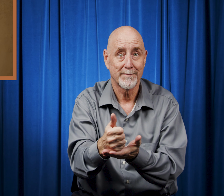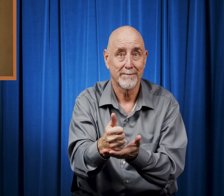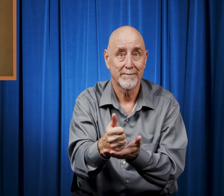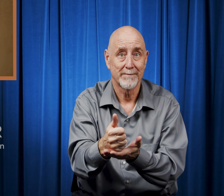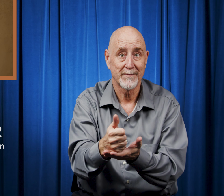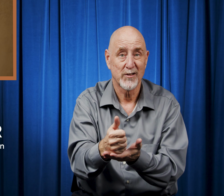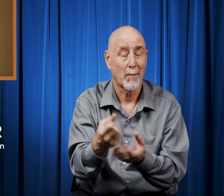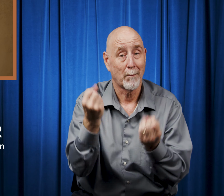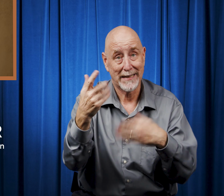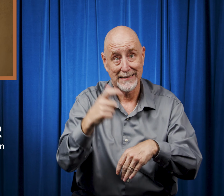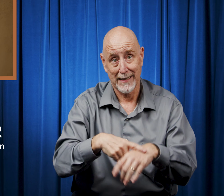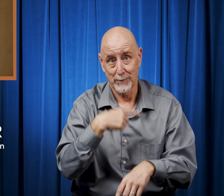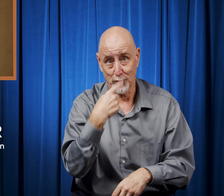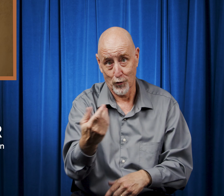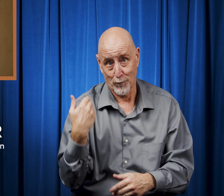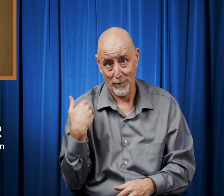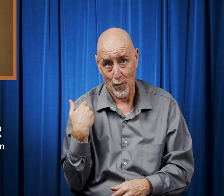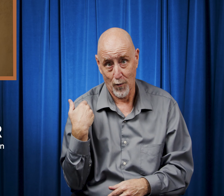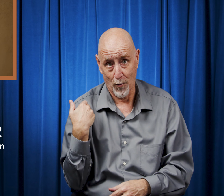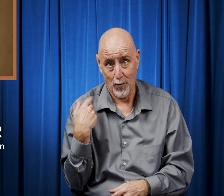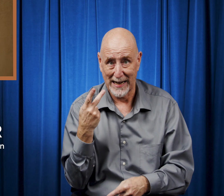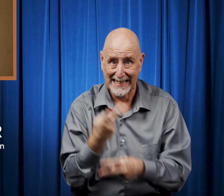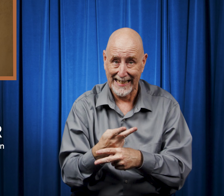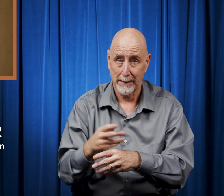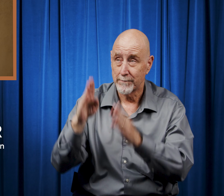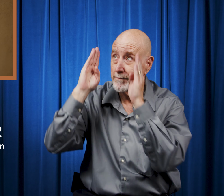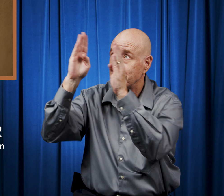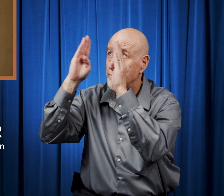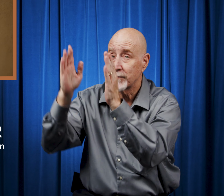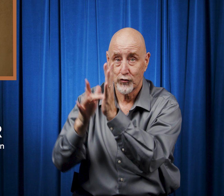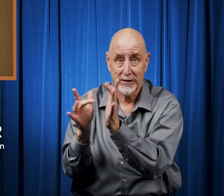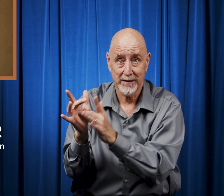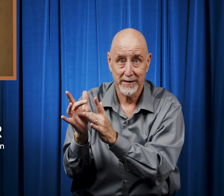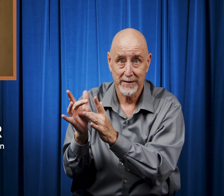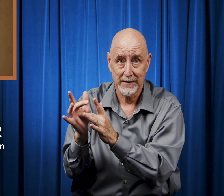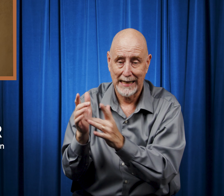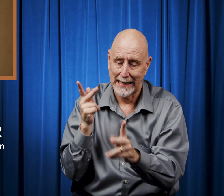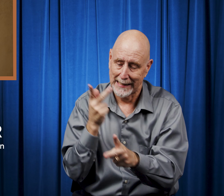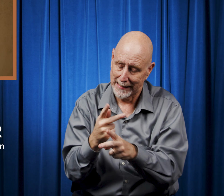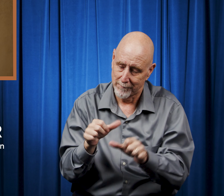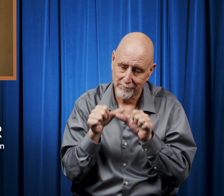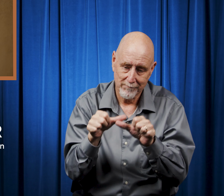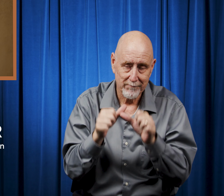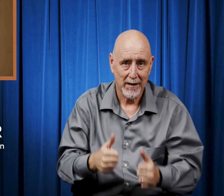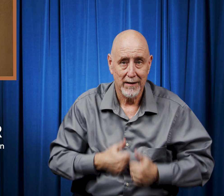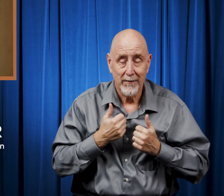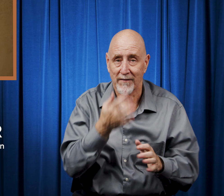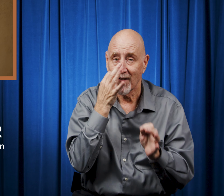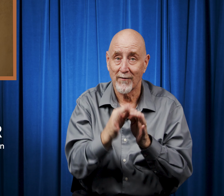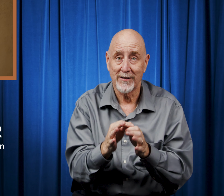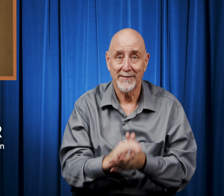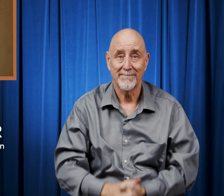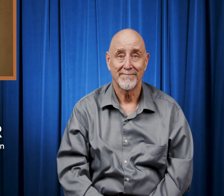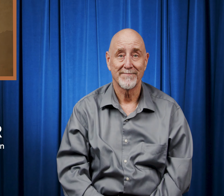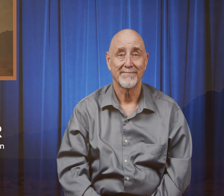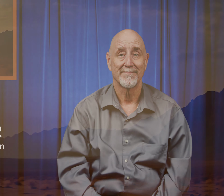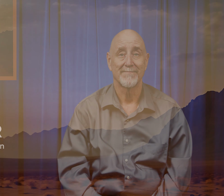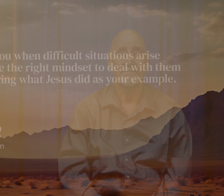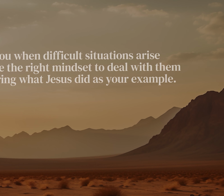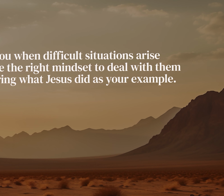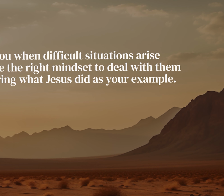right. So as we've said many times before, keep your eyes on Jesus and keep walking faithfully.